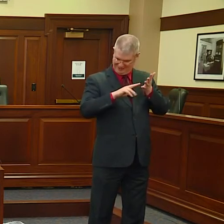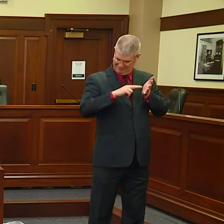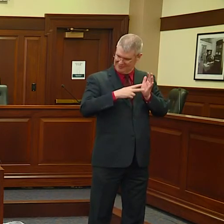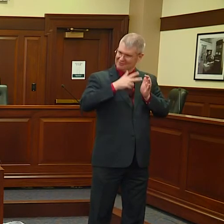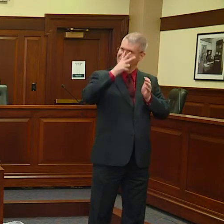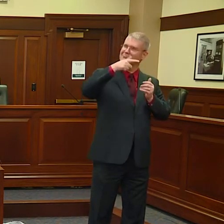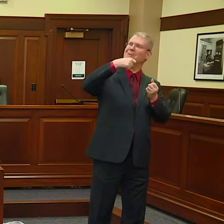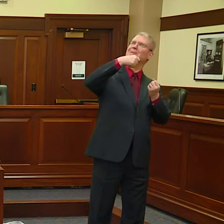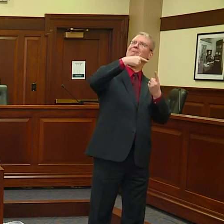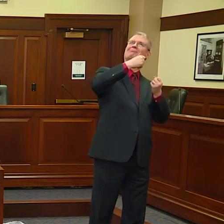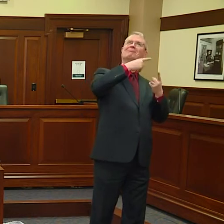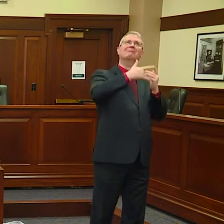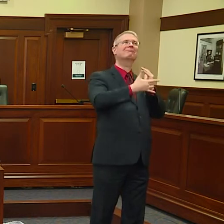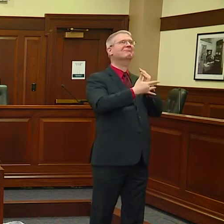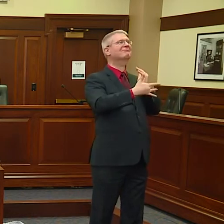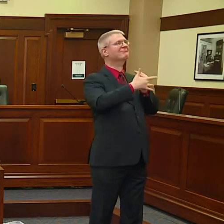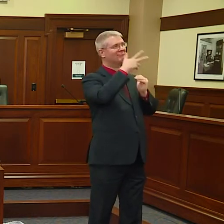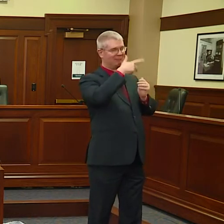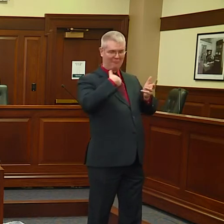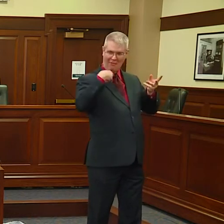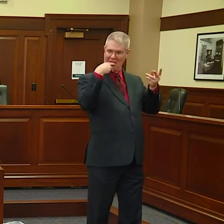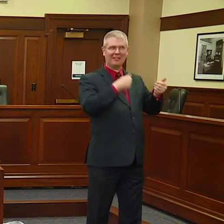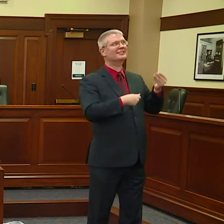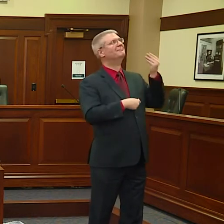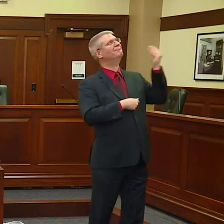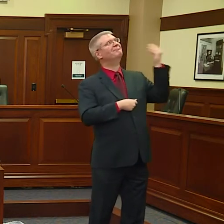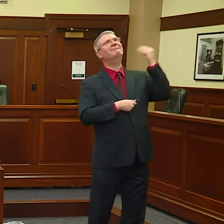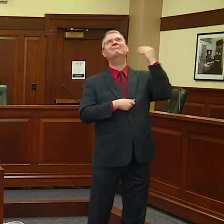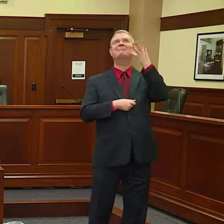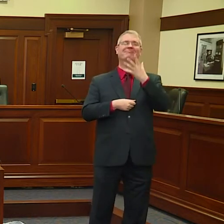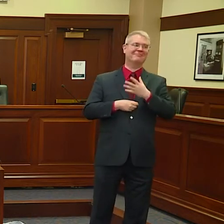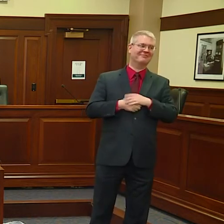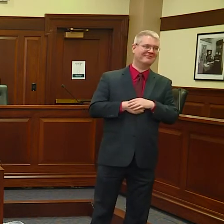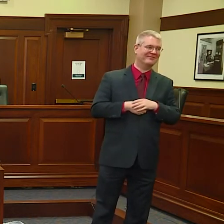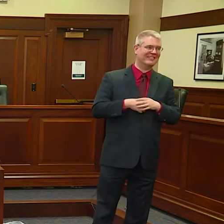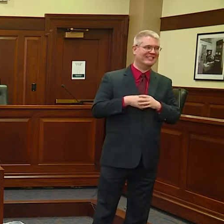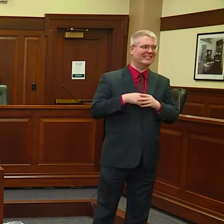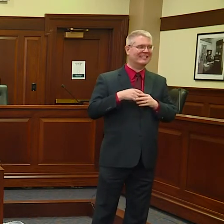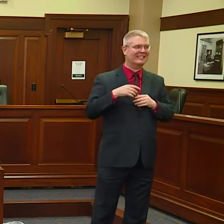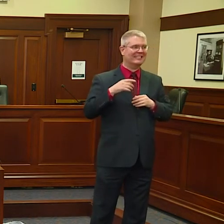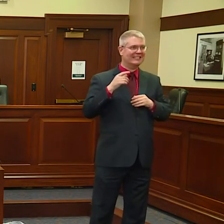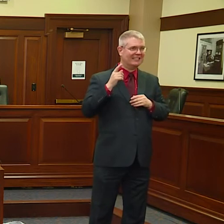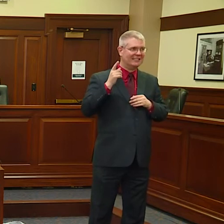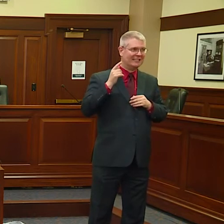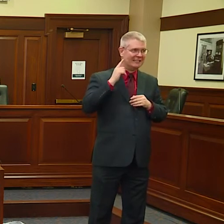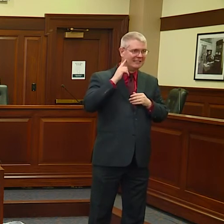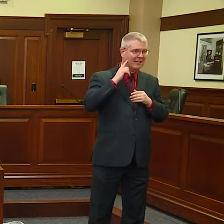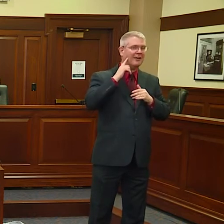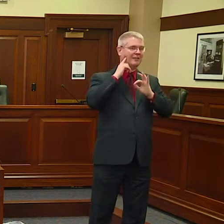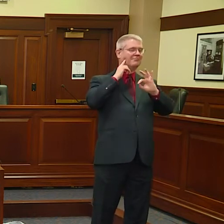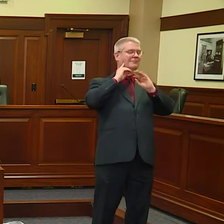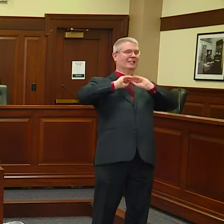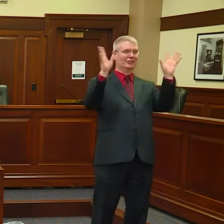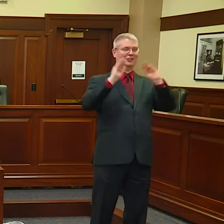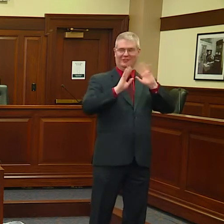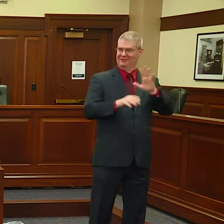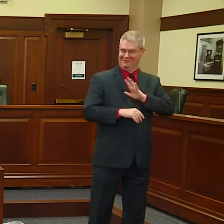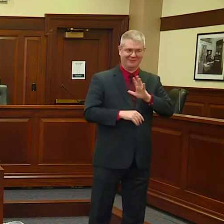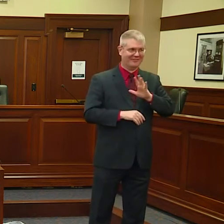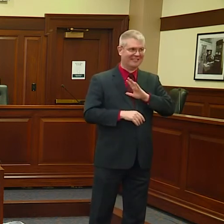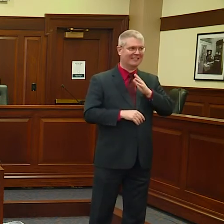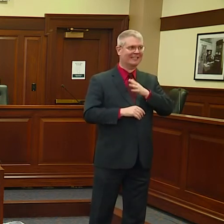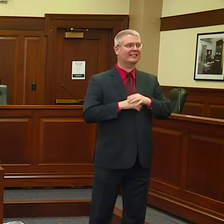Let's see if you can hear me now. Yeah, I can hear you now. Okay, perfect. You've been talking a lot about personal actions for several months now, and we